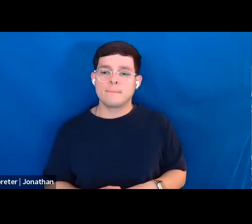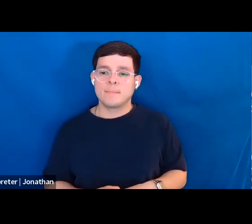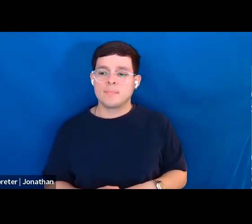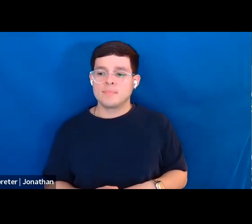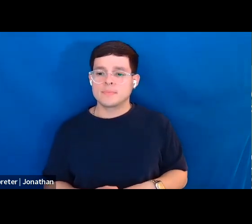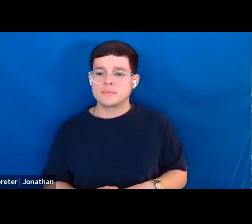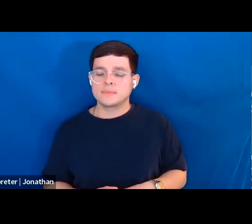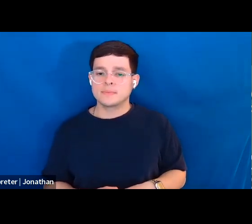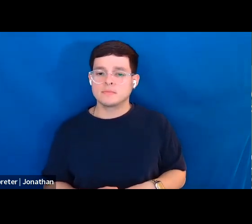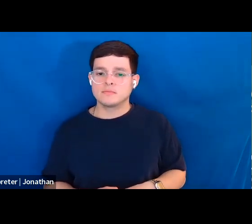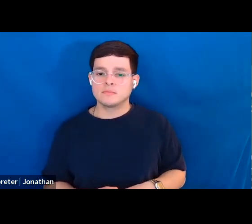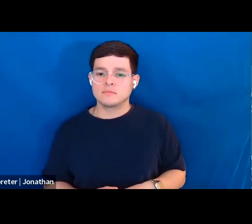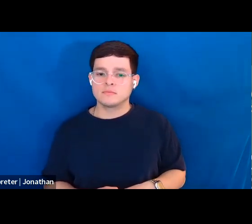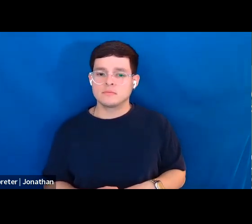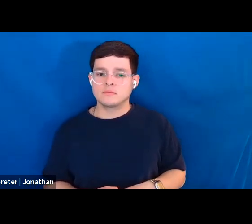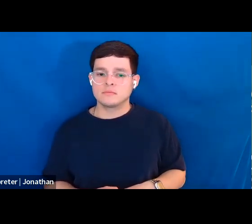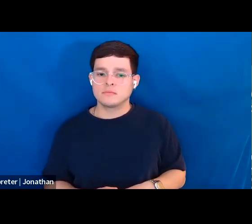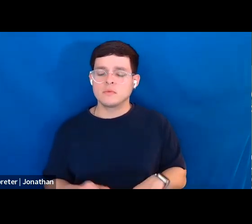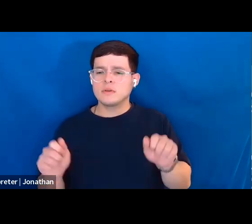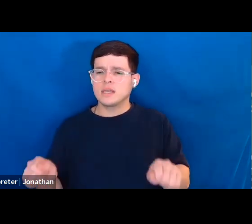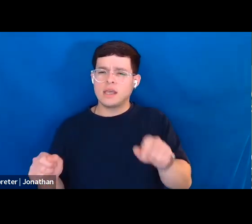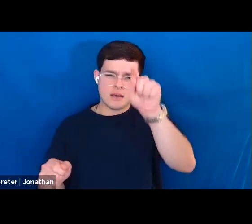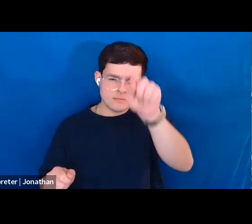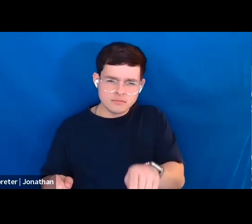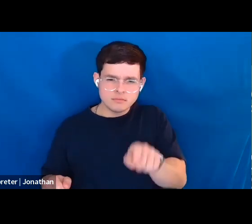to make the panelist gallery bigger.